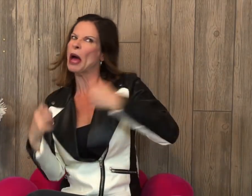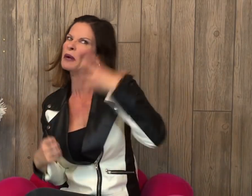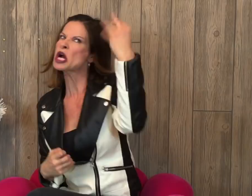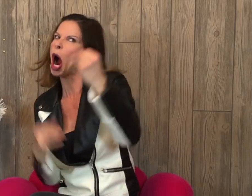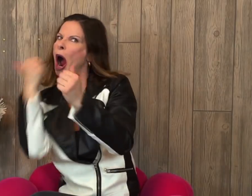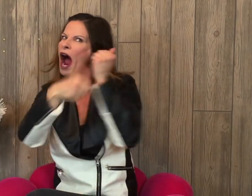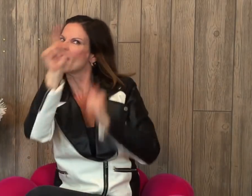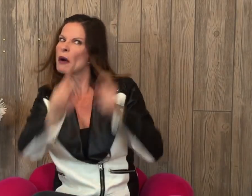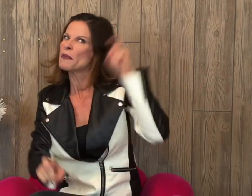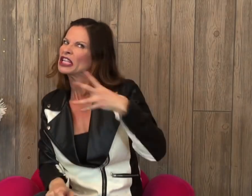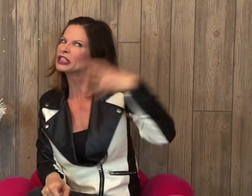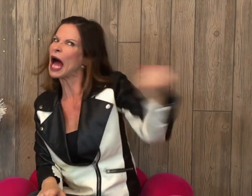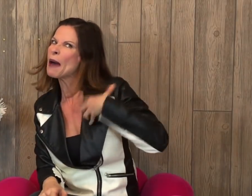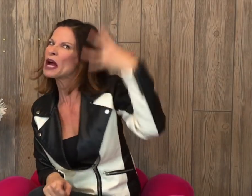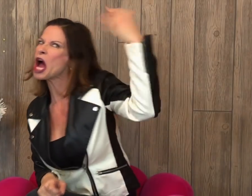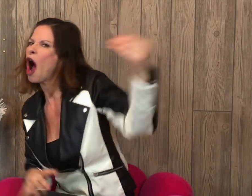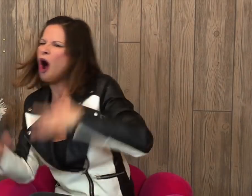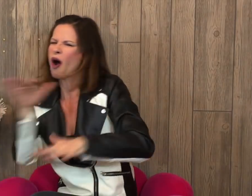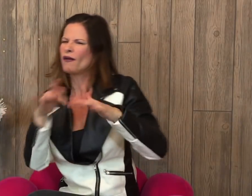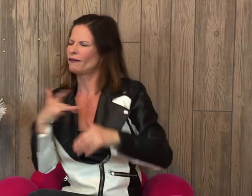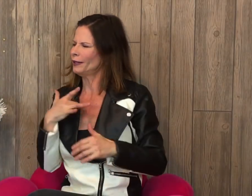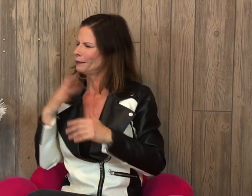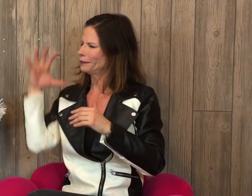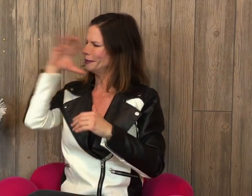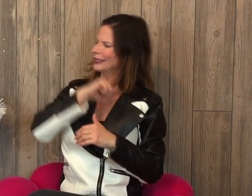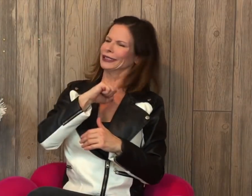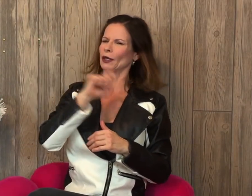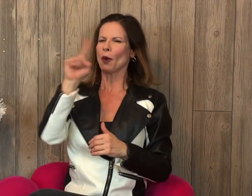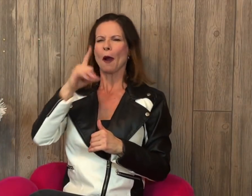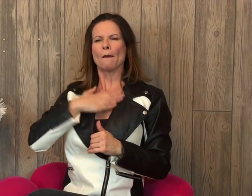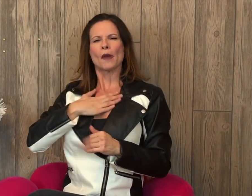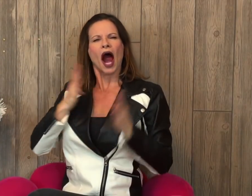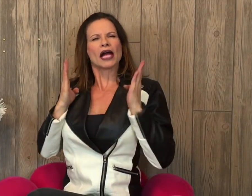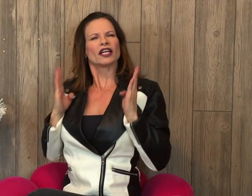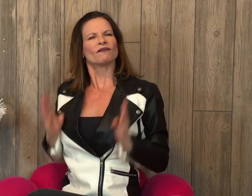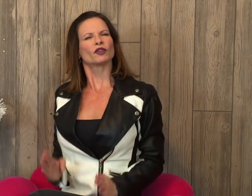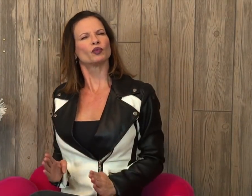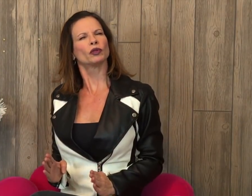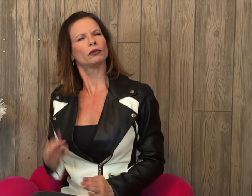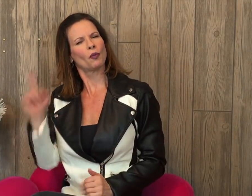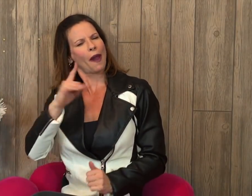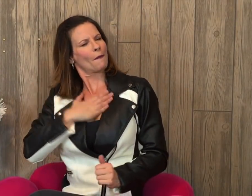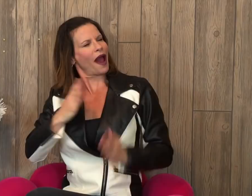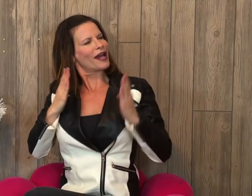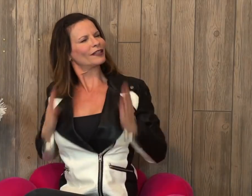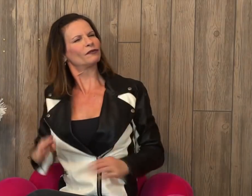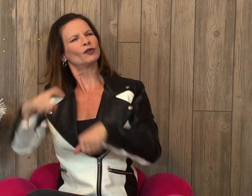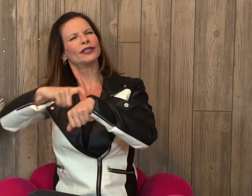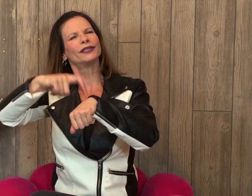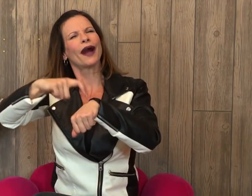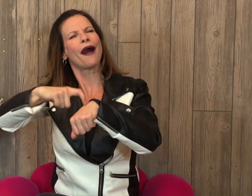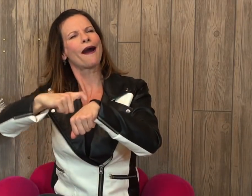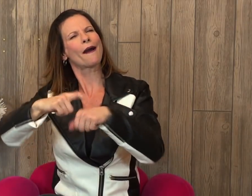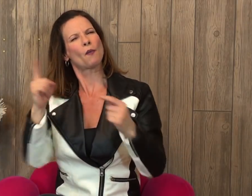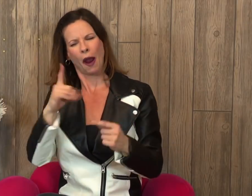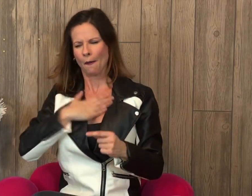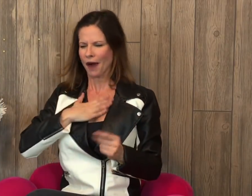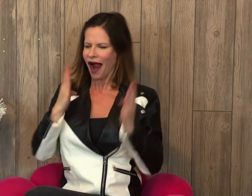case demanding to always bring them wherever we go. Some feel like they're missing as an individual. Where's that